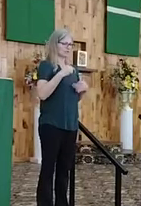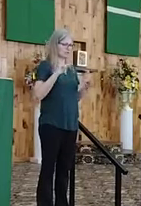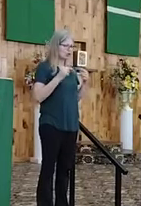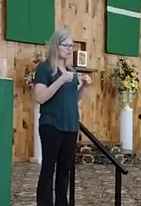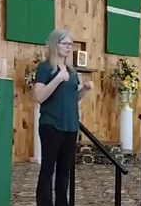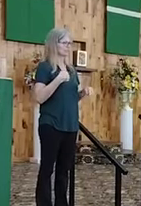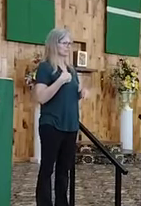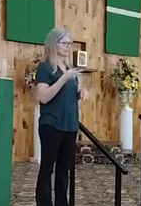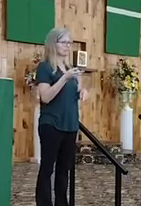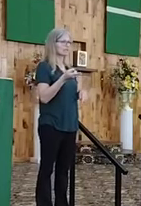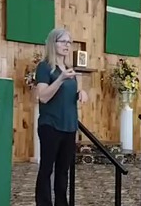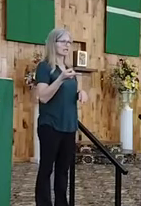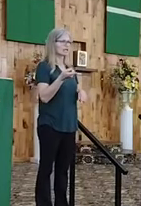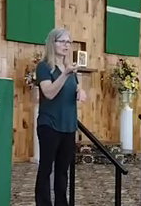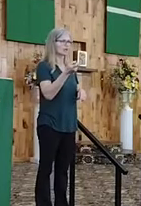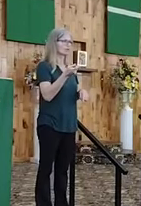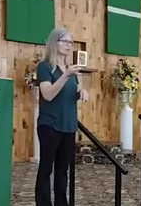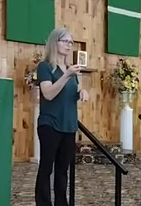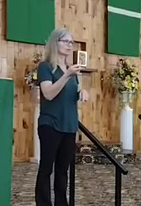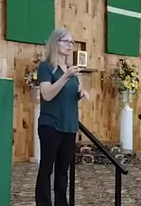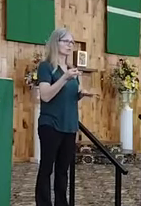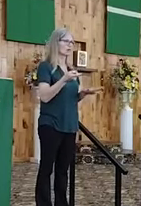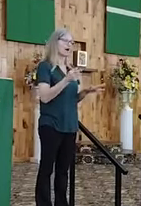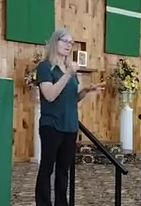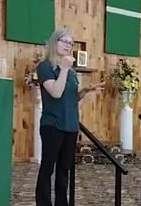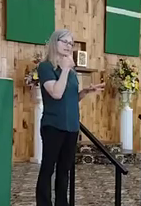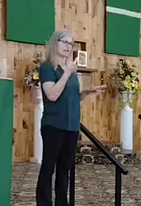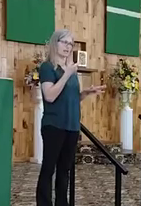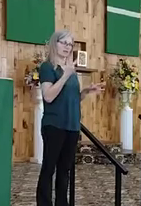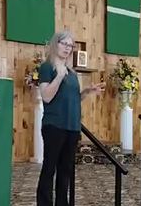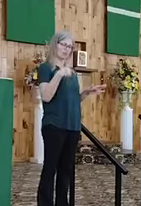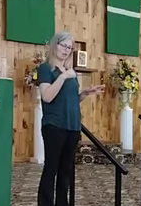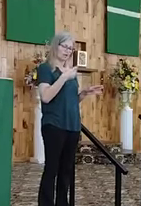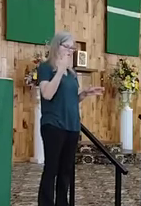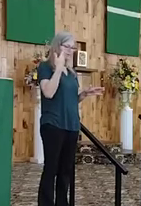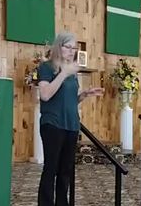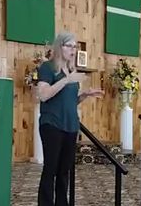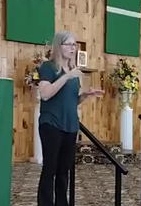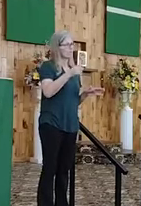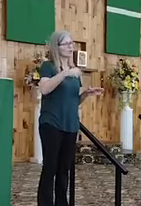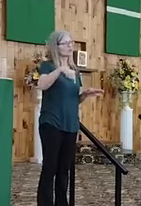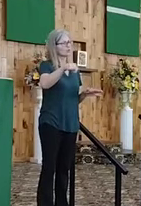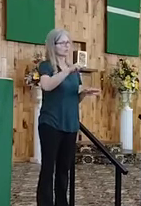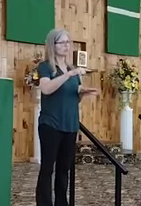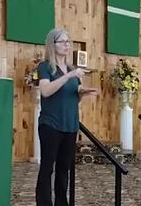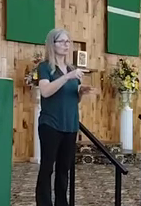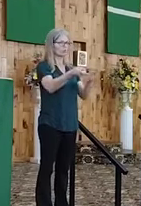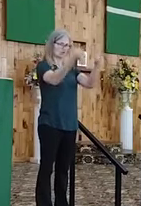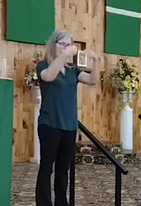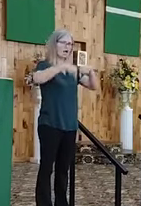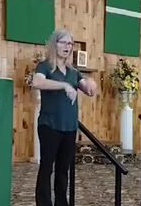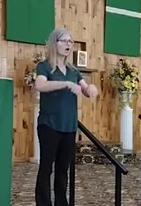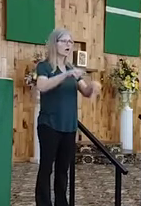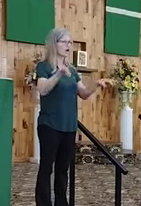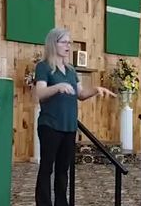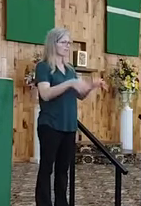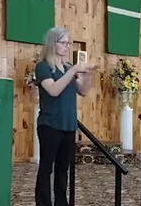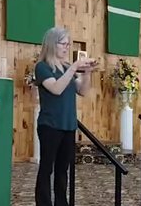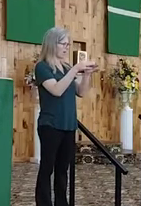you as Catholics, I'm not saying we, because I don't do that. You as Catholics, you come to Mass, you